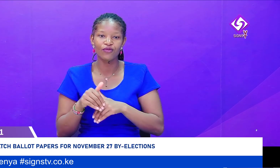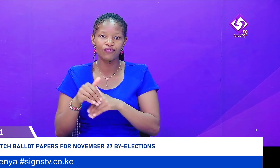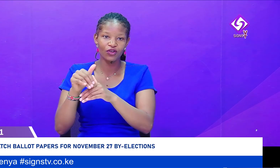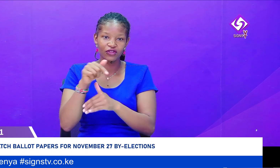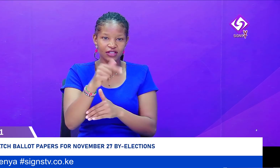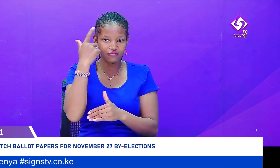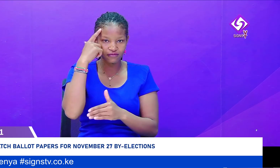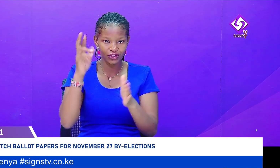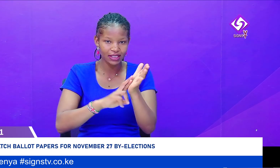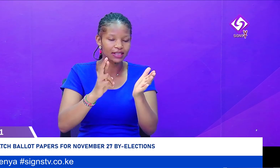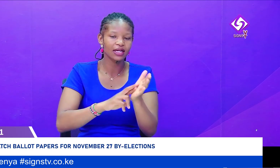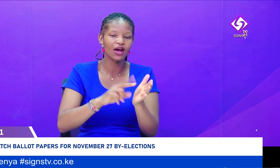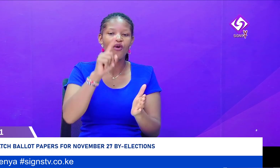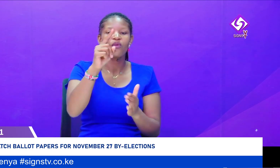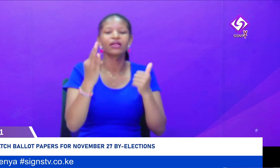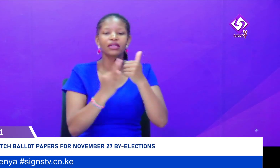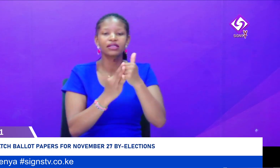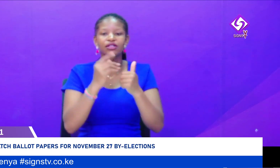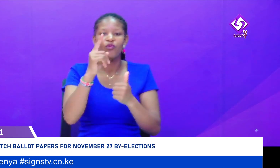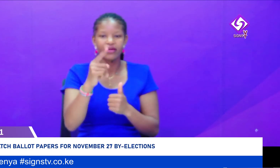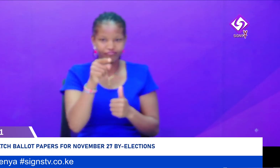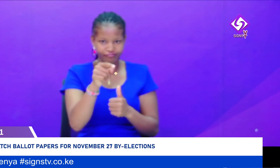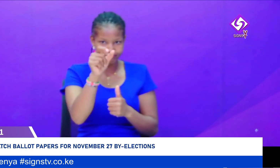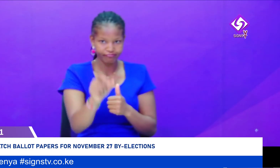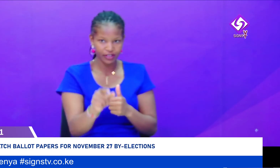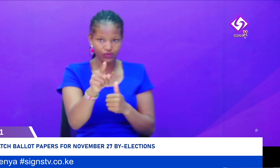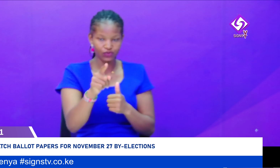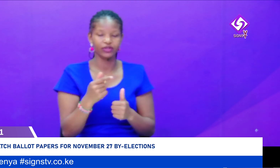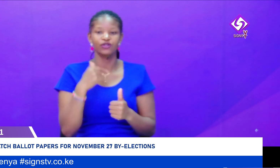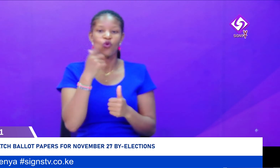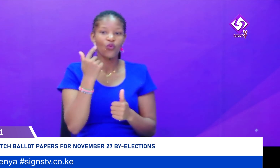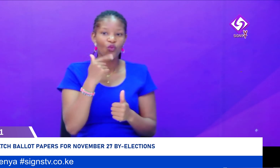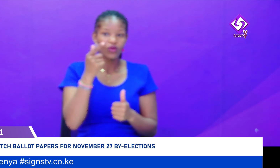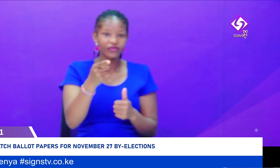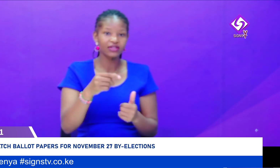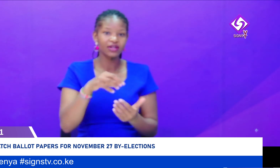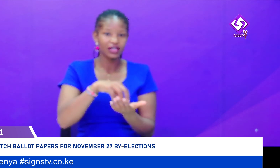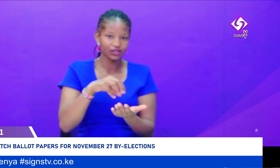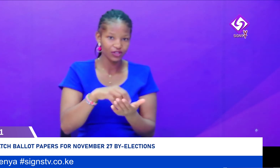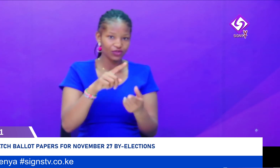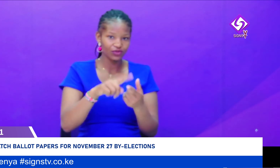move finalizes the pre-election logistical preparations following the registration